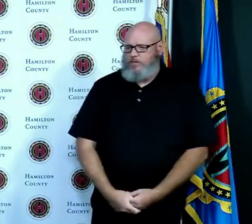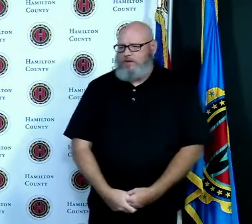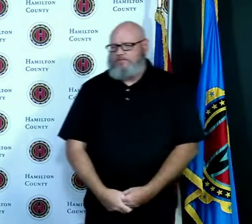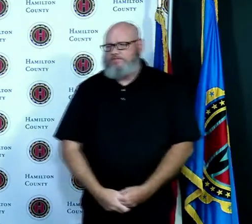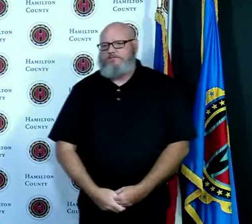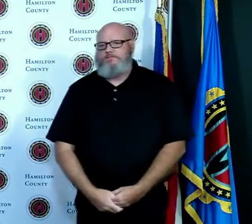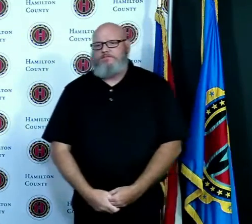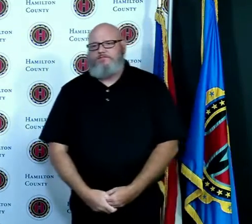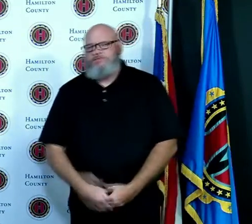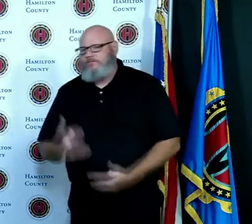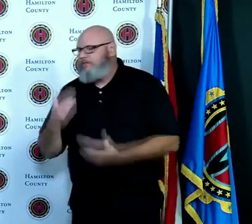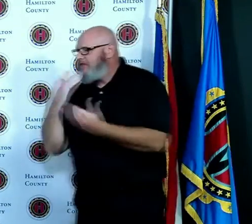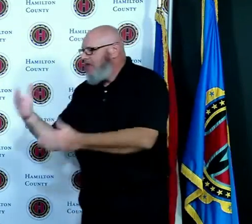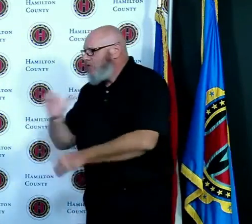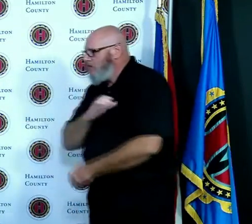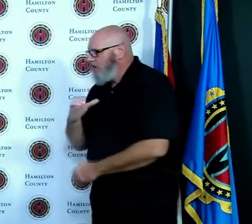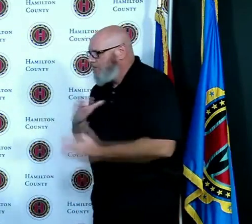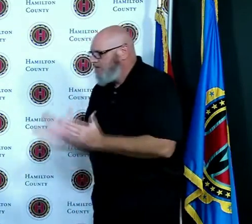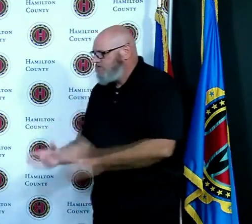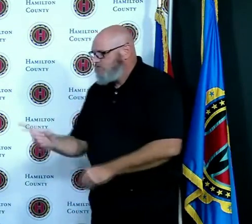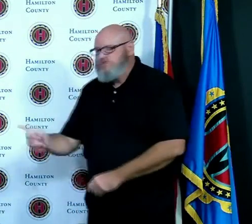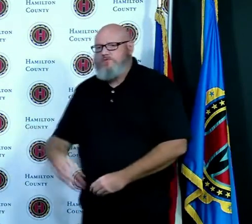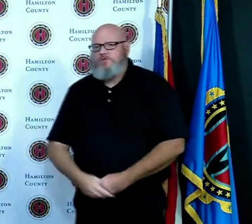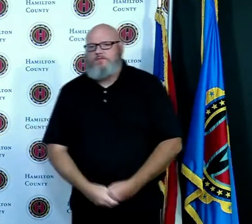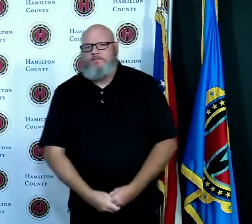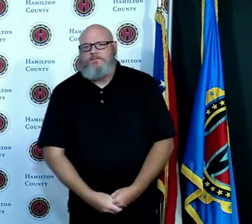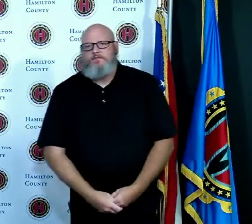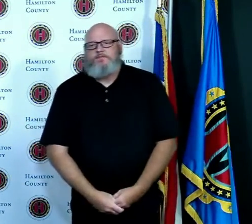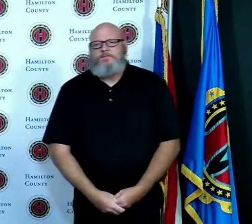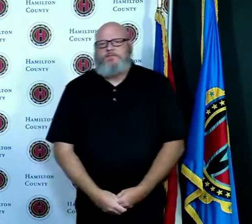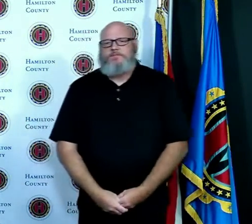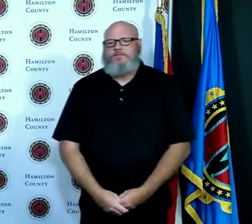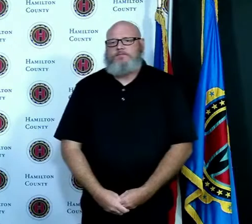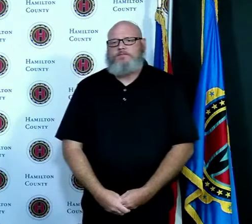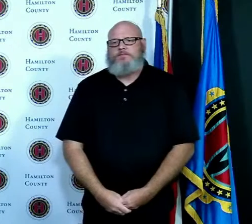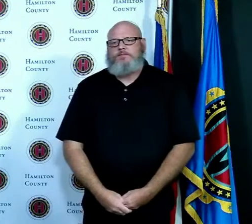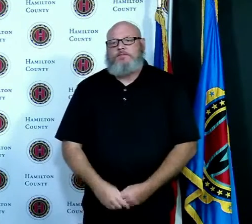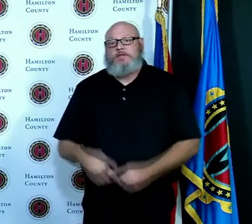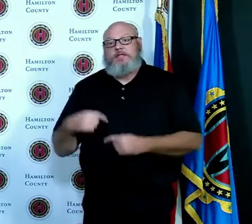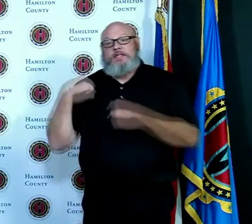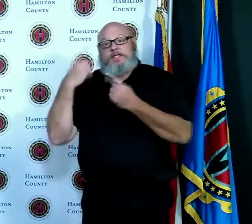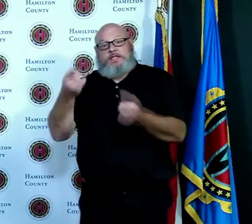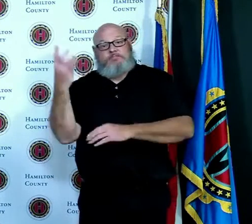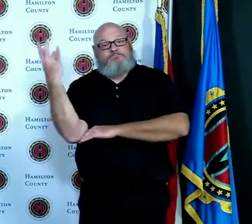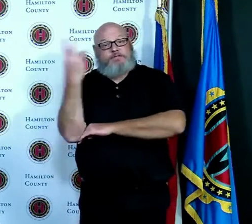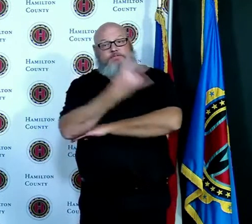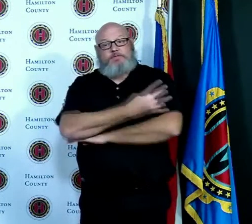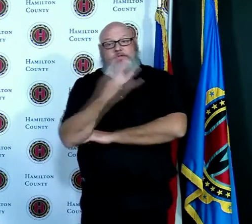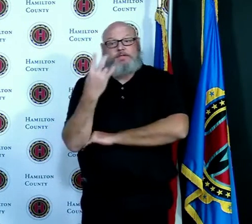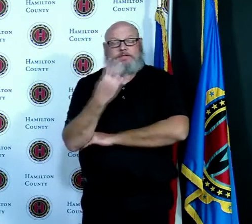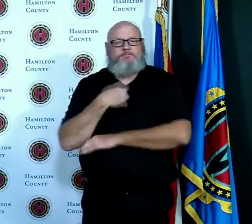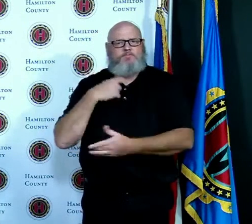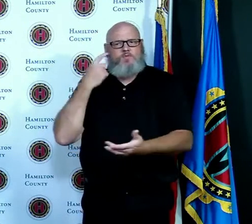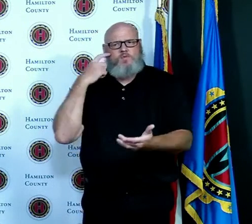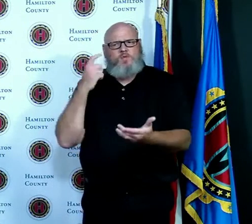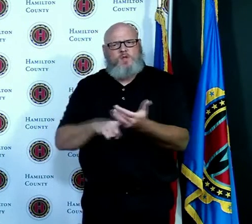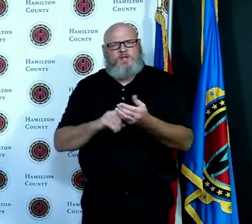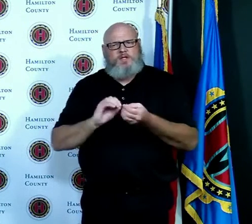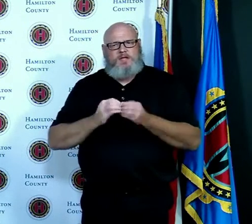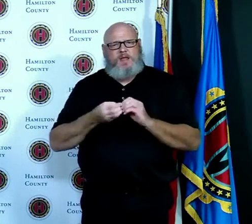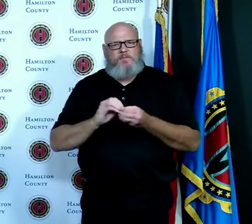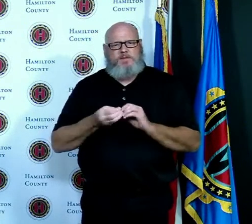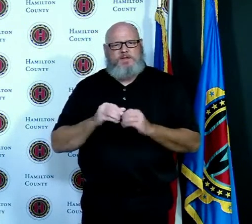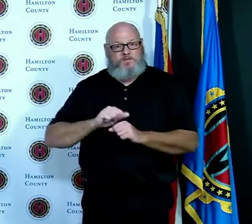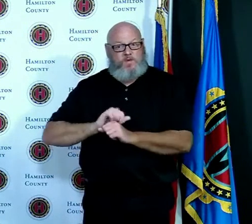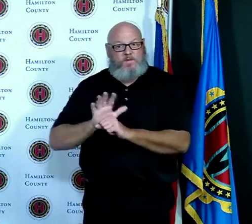Thanks, Commissioner, and good morning. Over the last 7 days, we've continued to see a significant increase in the number of COVID-19 cases